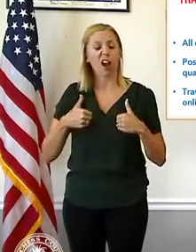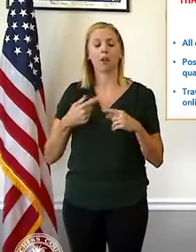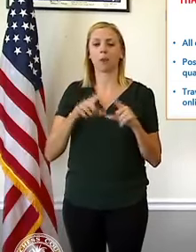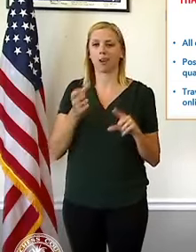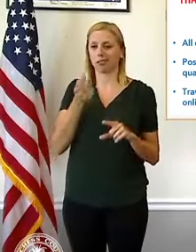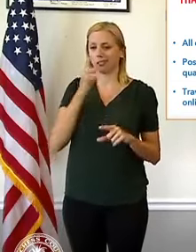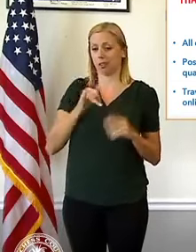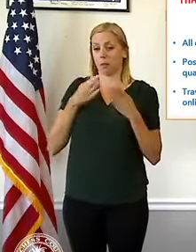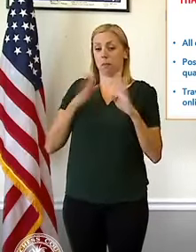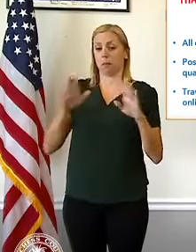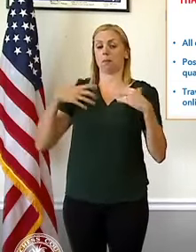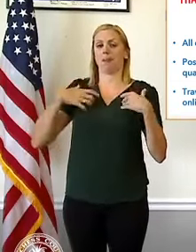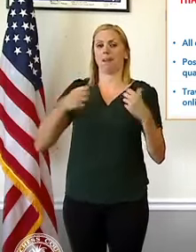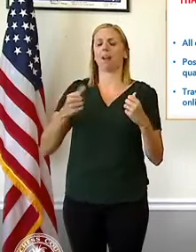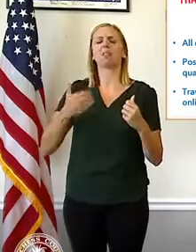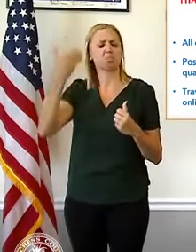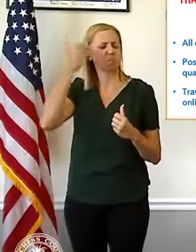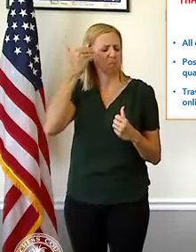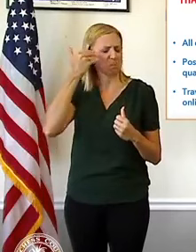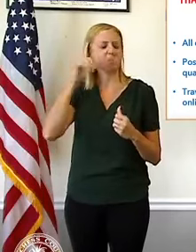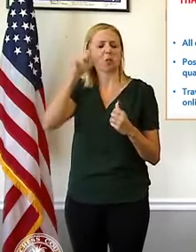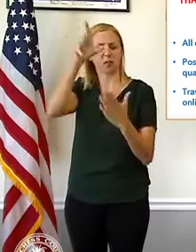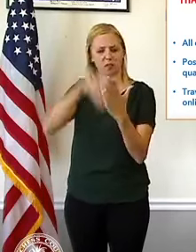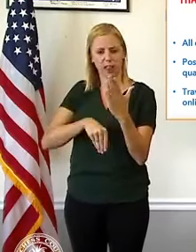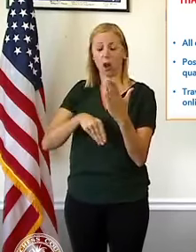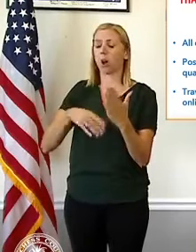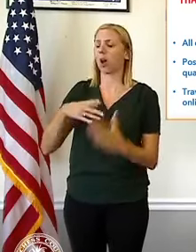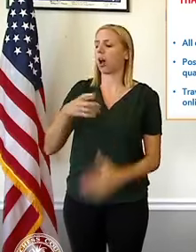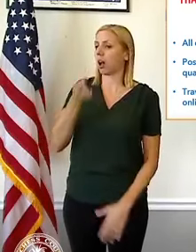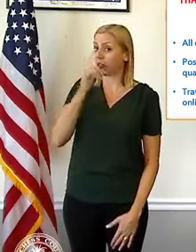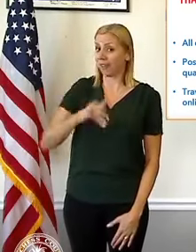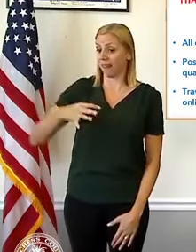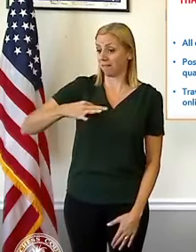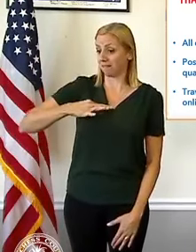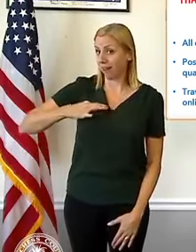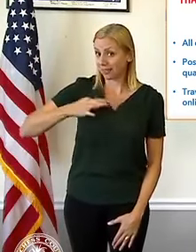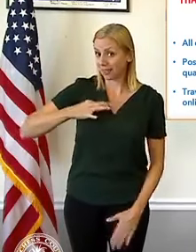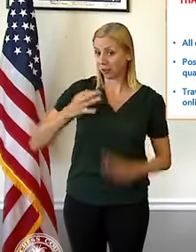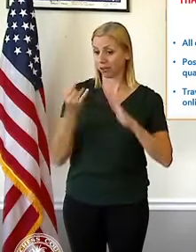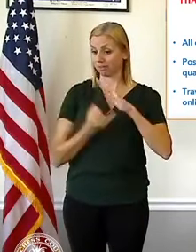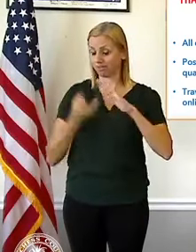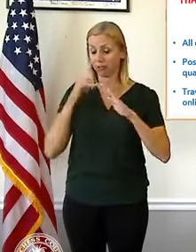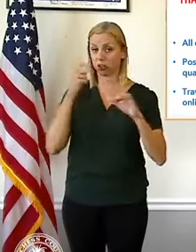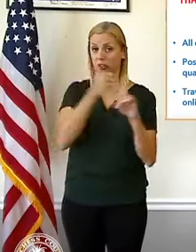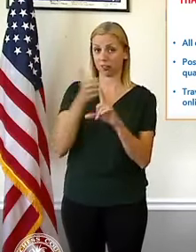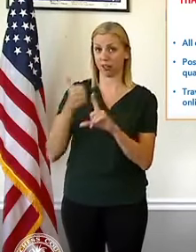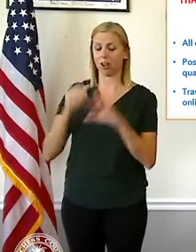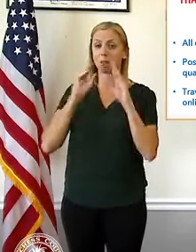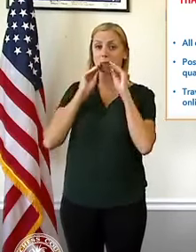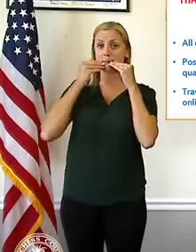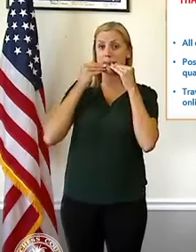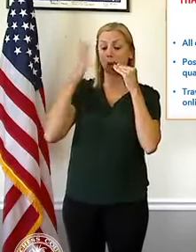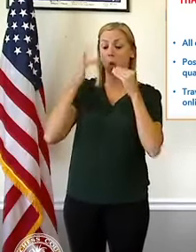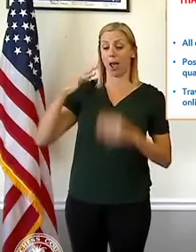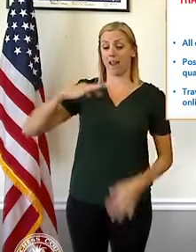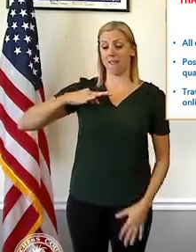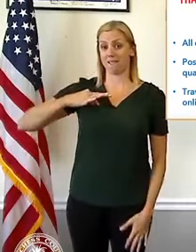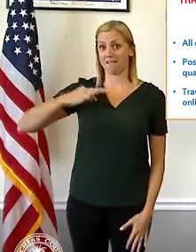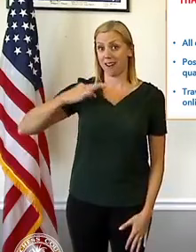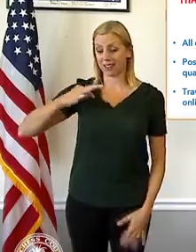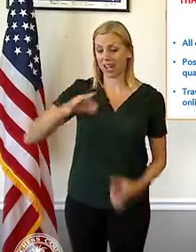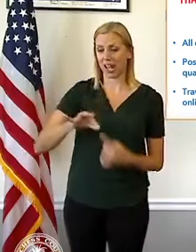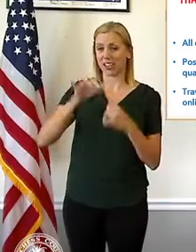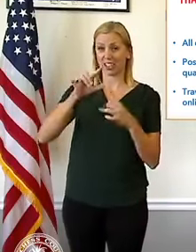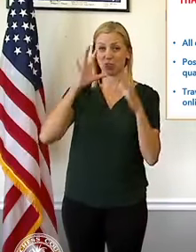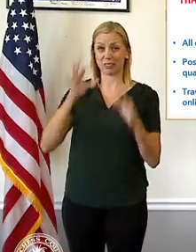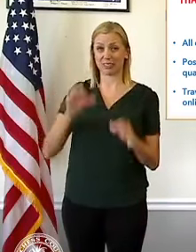information being filed, and then it is a voluntary quarantine. And I'm smiling because it's voluntary unless you choose